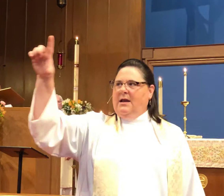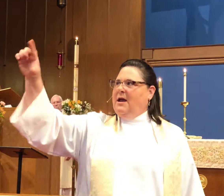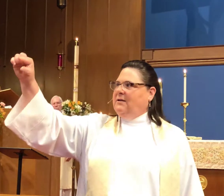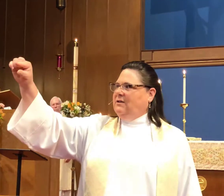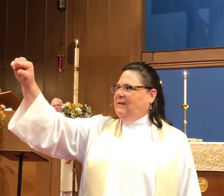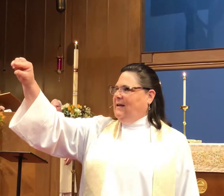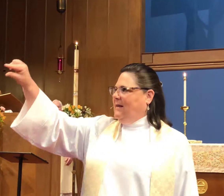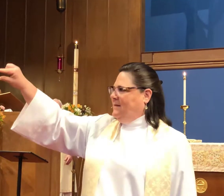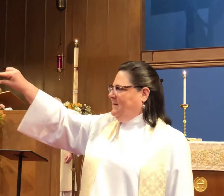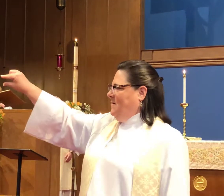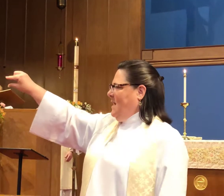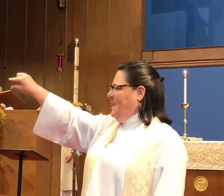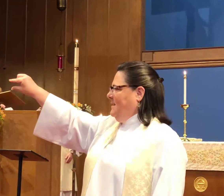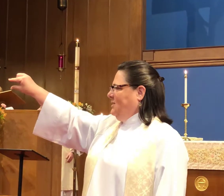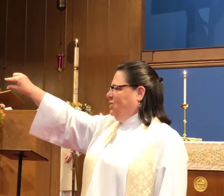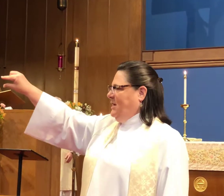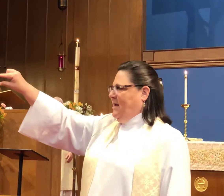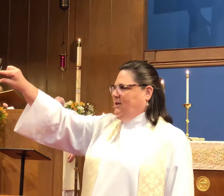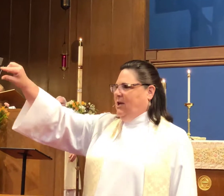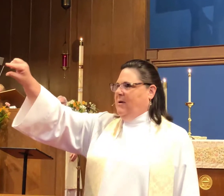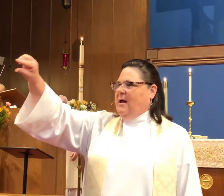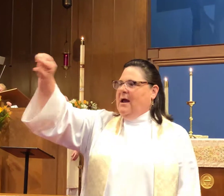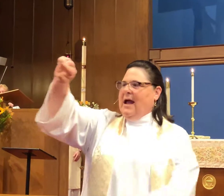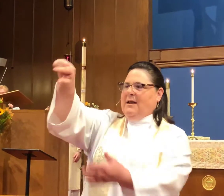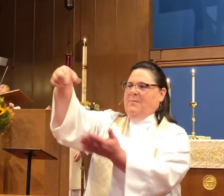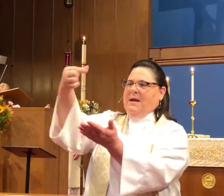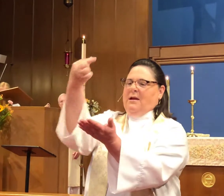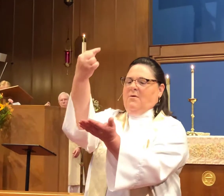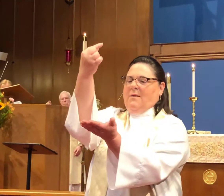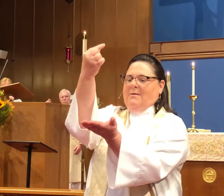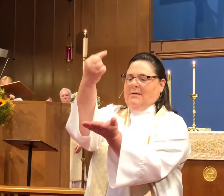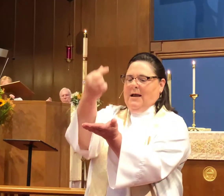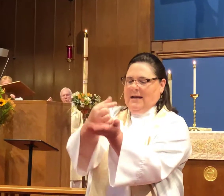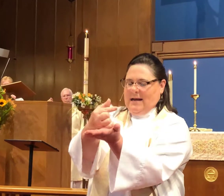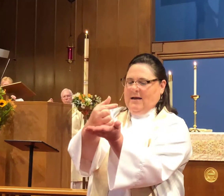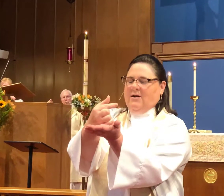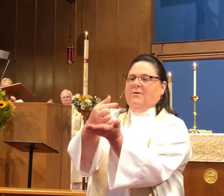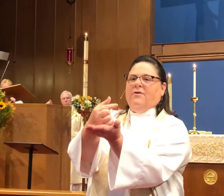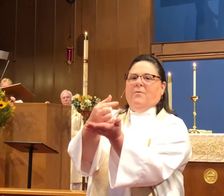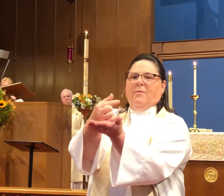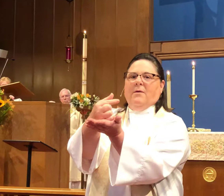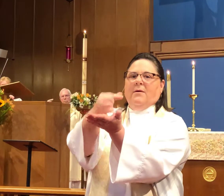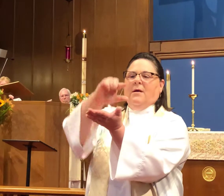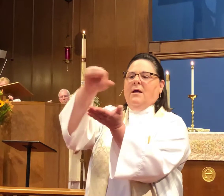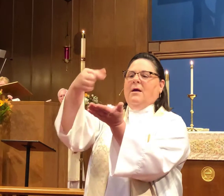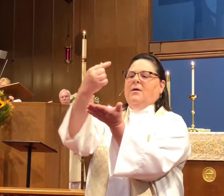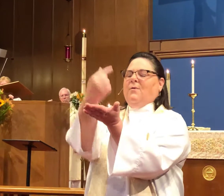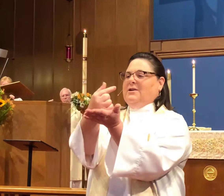Yeah, just like this, okay? It's a G handshake. And make it go around and land on your other palm.